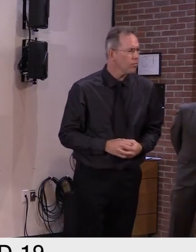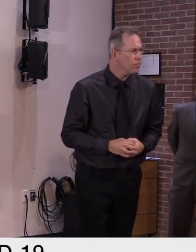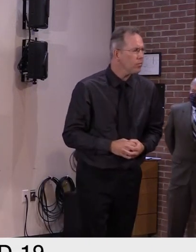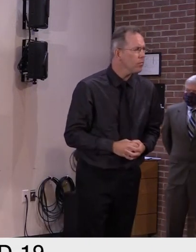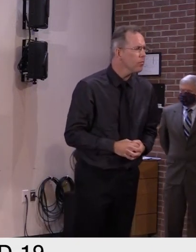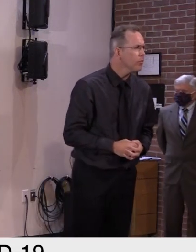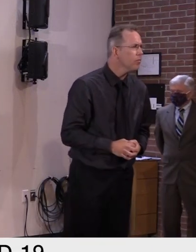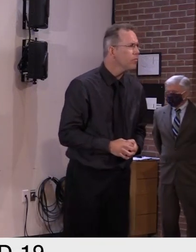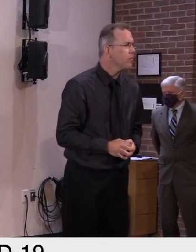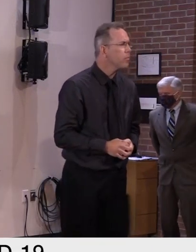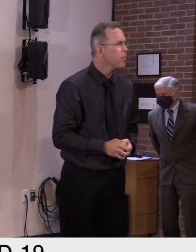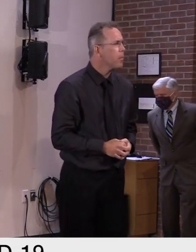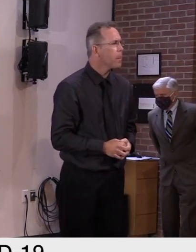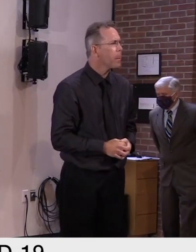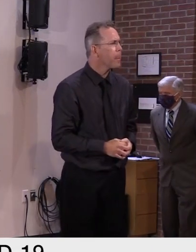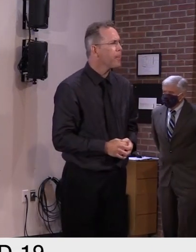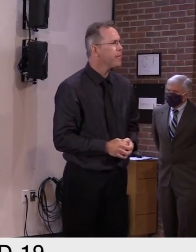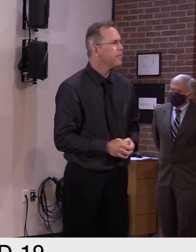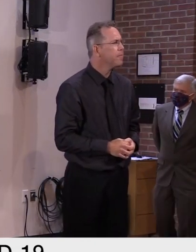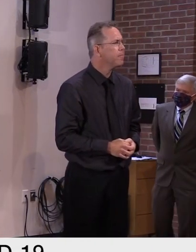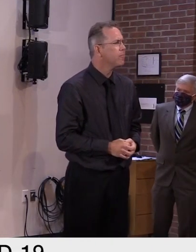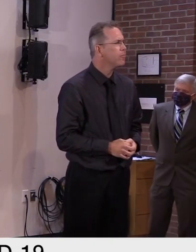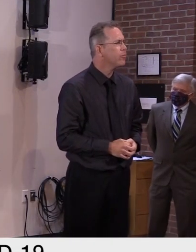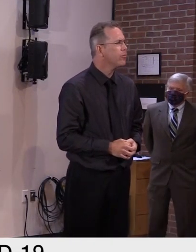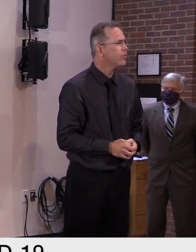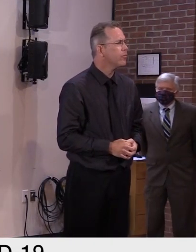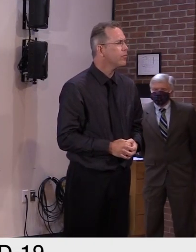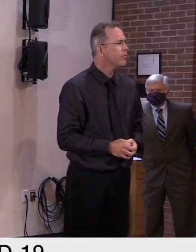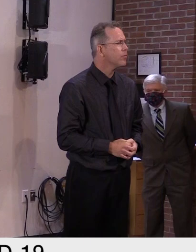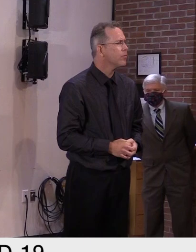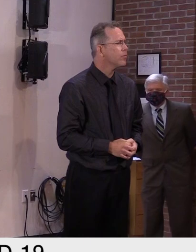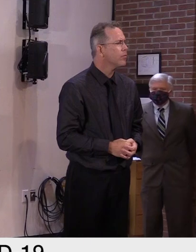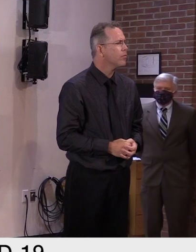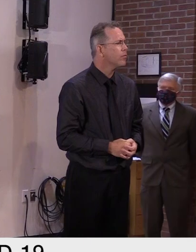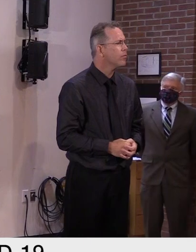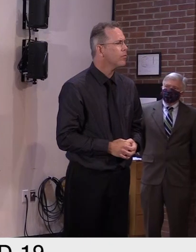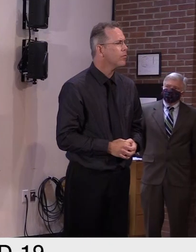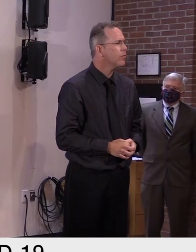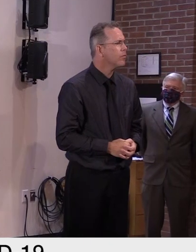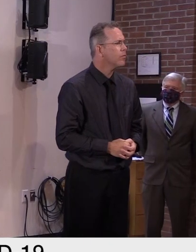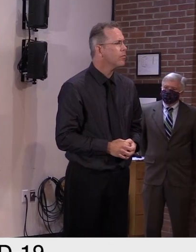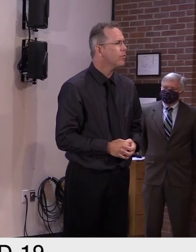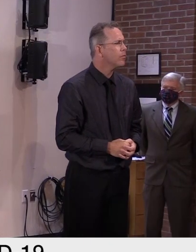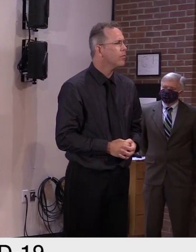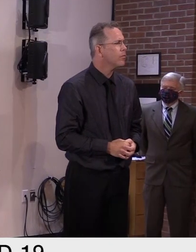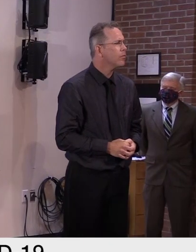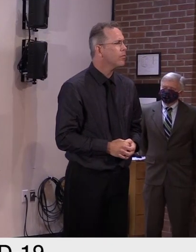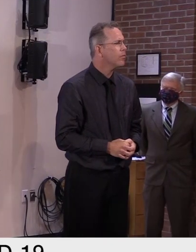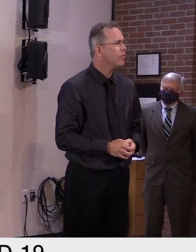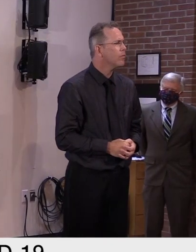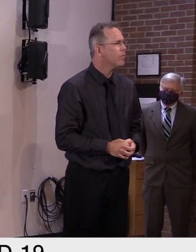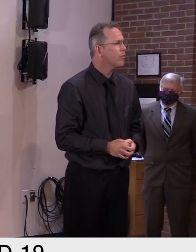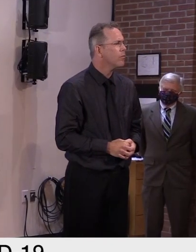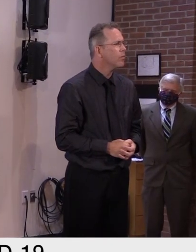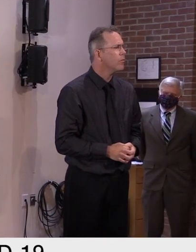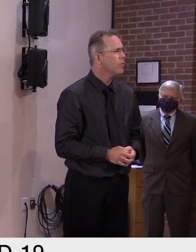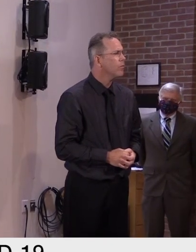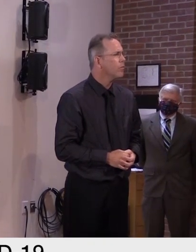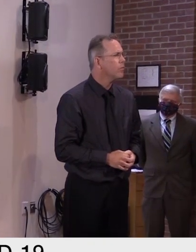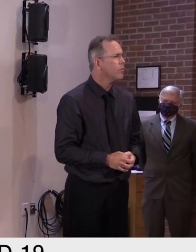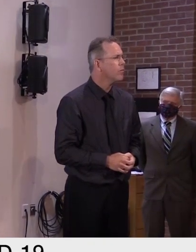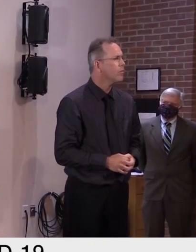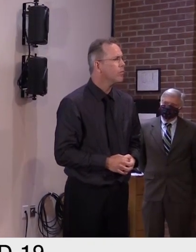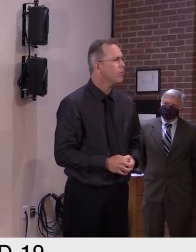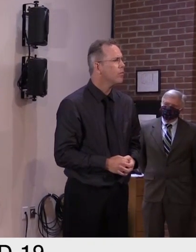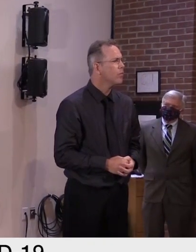should extend as we head into winter, is there kind of a rough number that you can give on how many close contacts people should stop at and say, okay, you know, that's